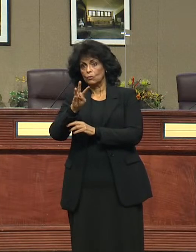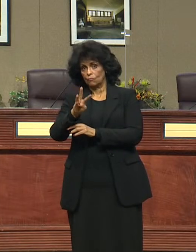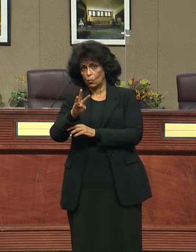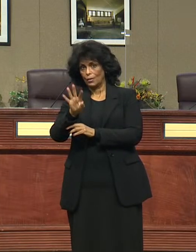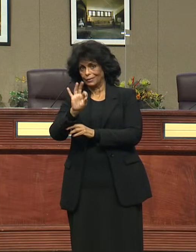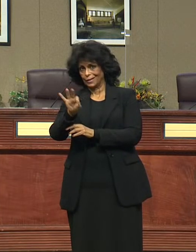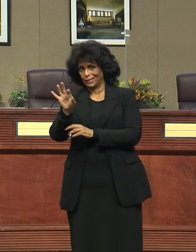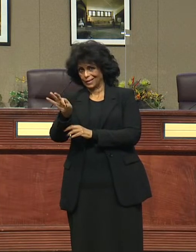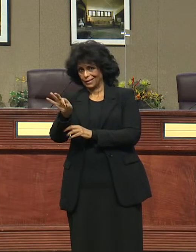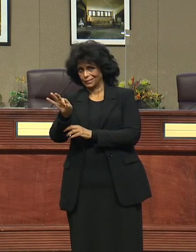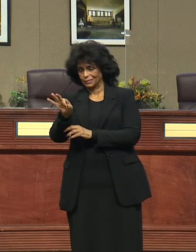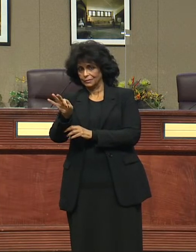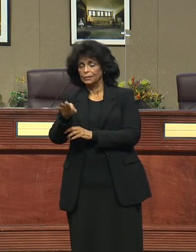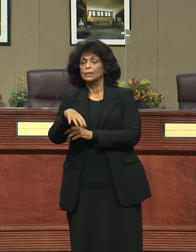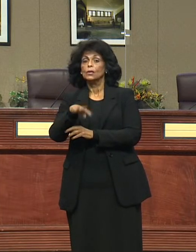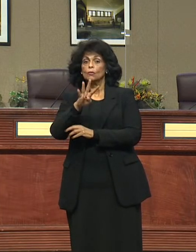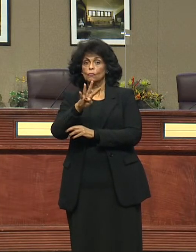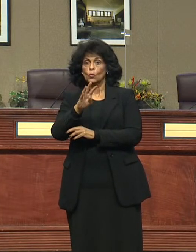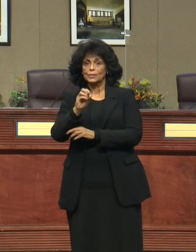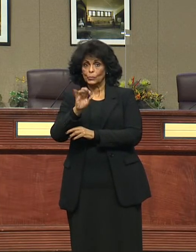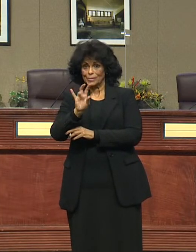407-631-0499. That's